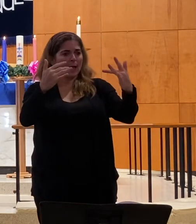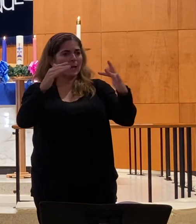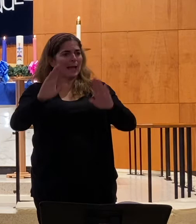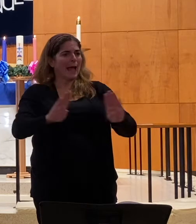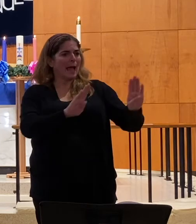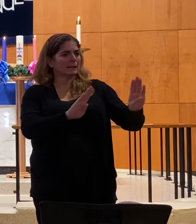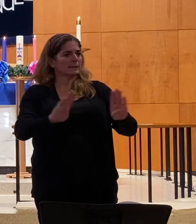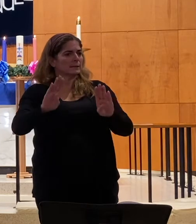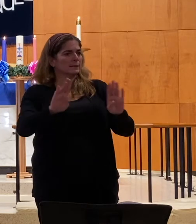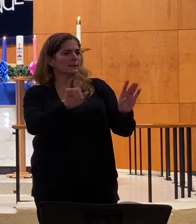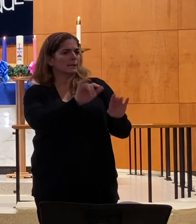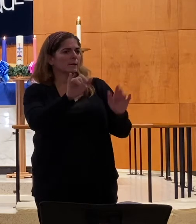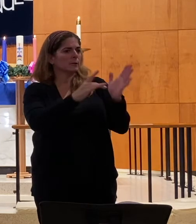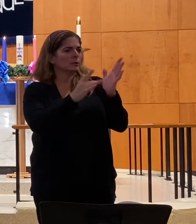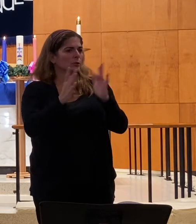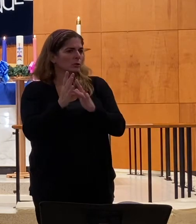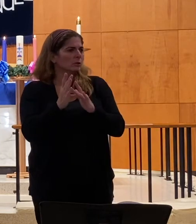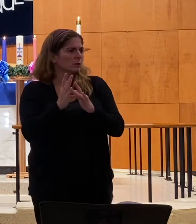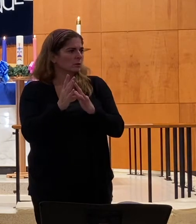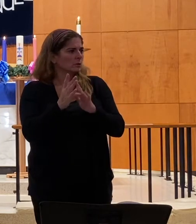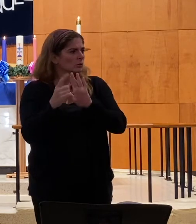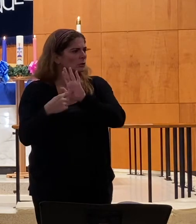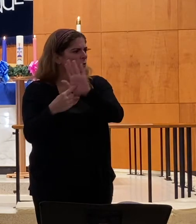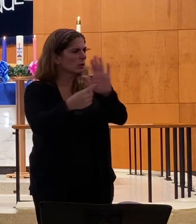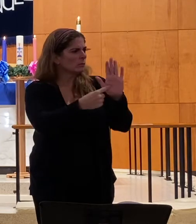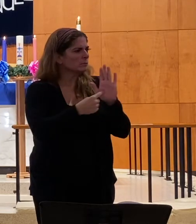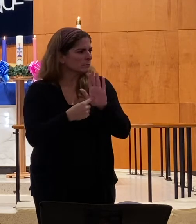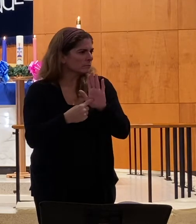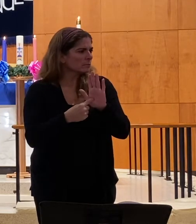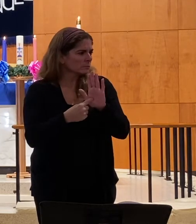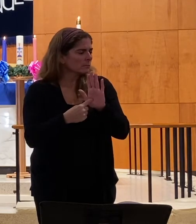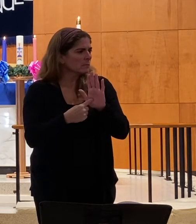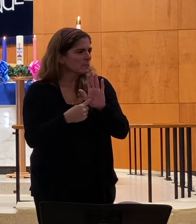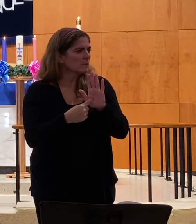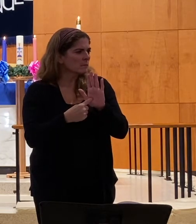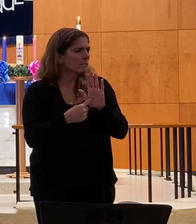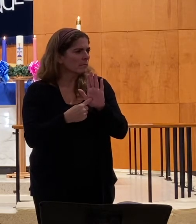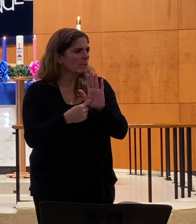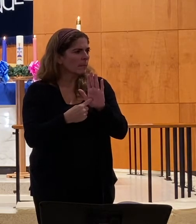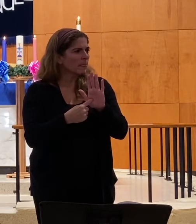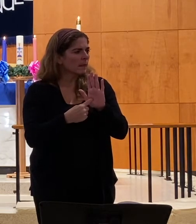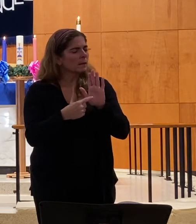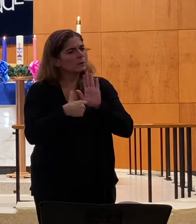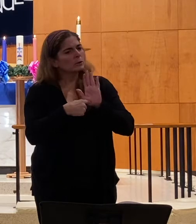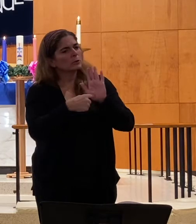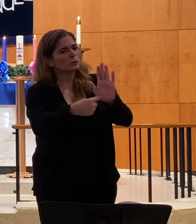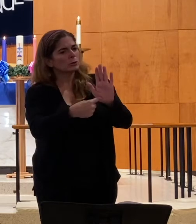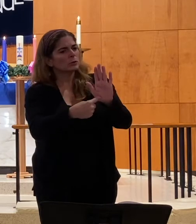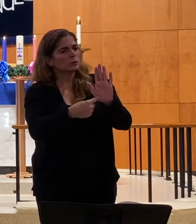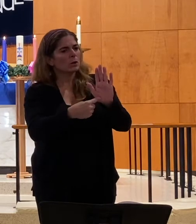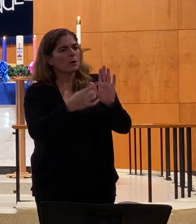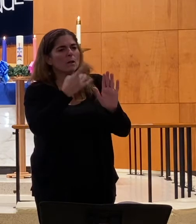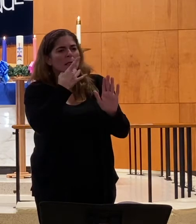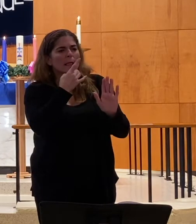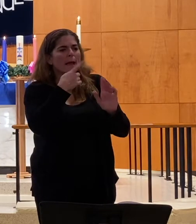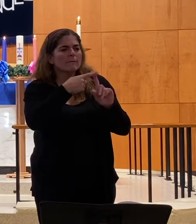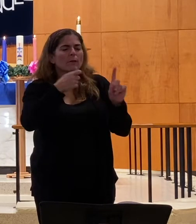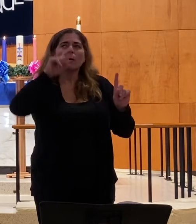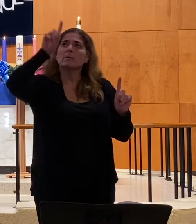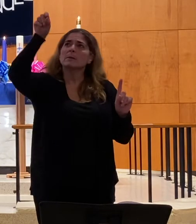are to shine brightly in a dark world by reflecting the light of the